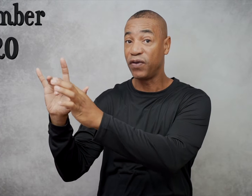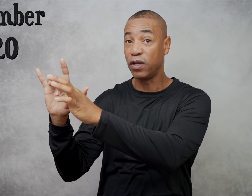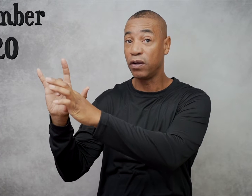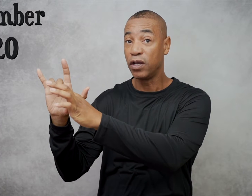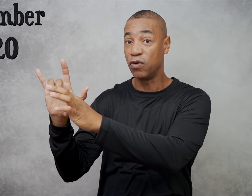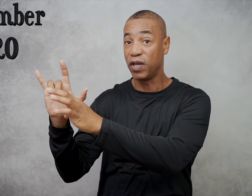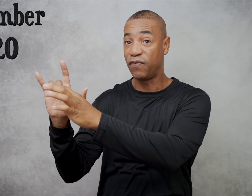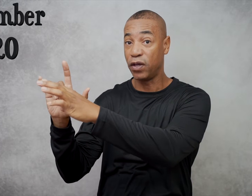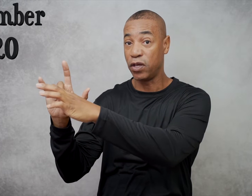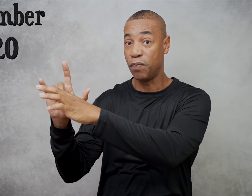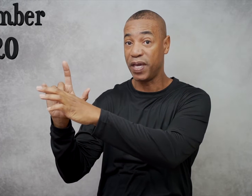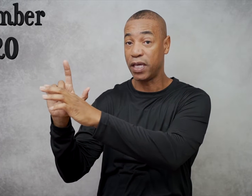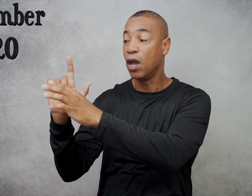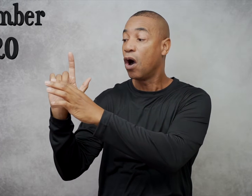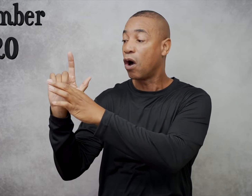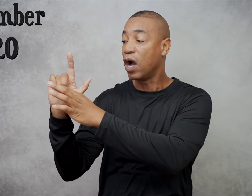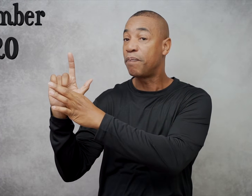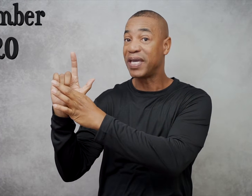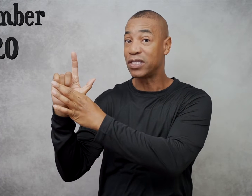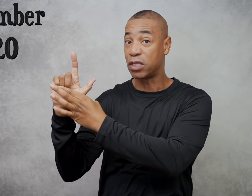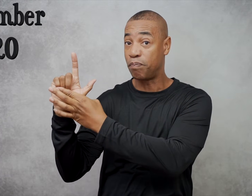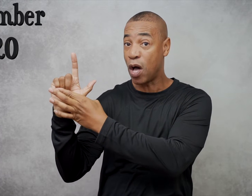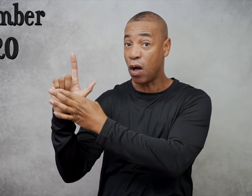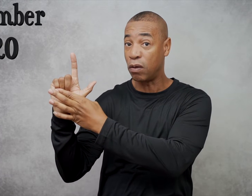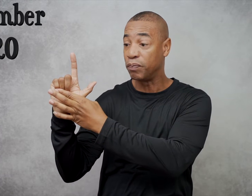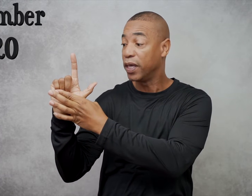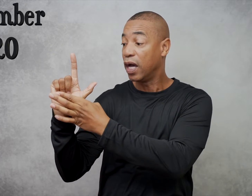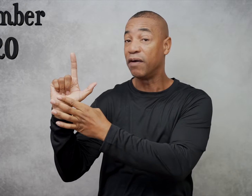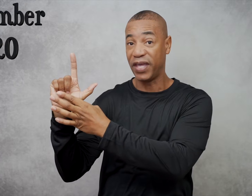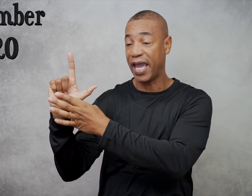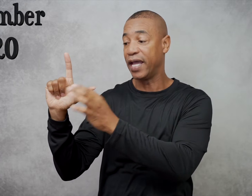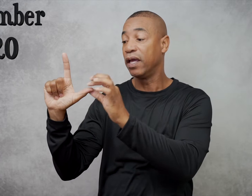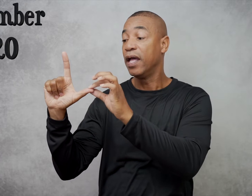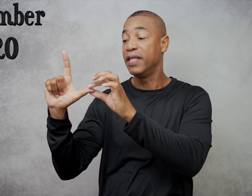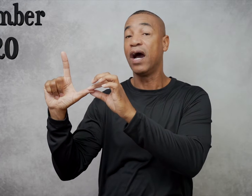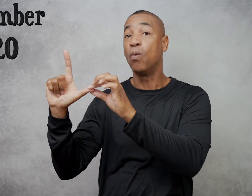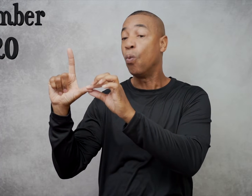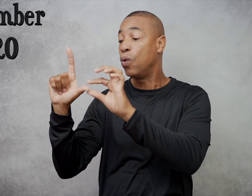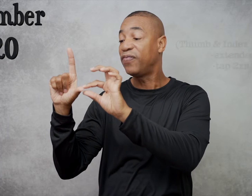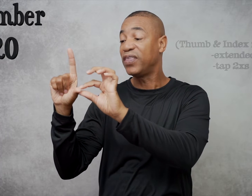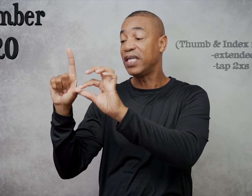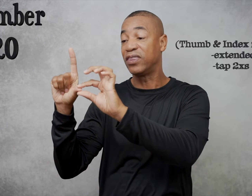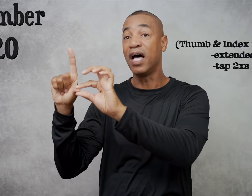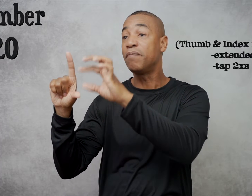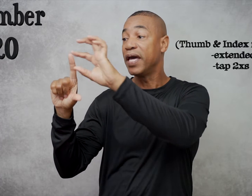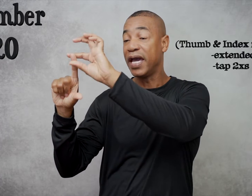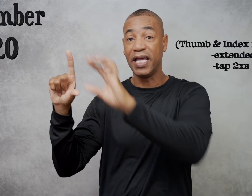finger, your ring finger, and your pinky, are up against the palm of the hand. Now, with the thumb and